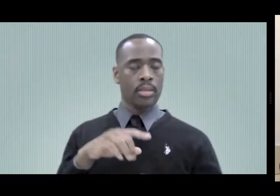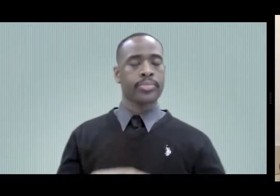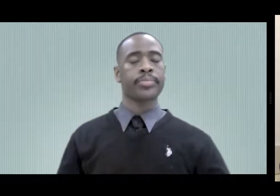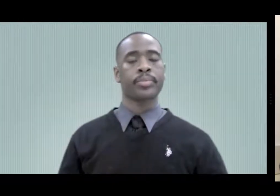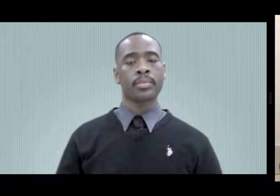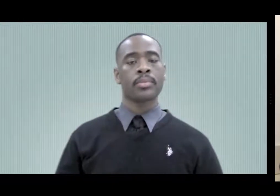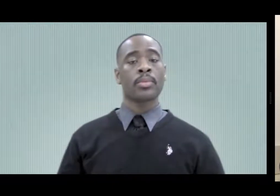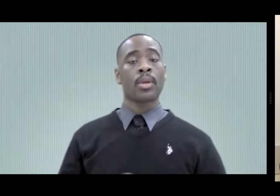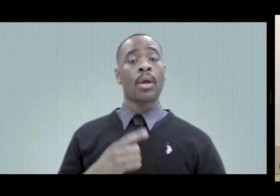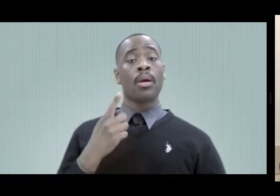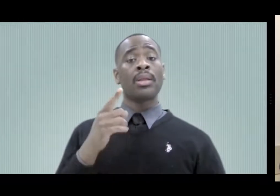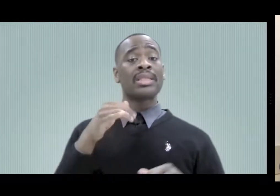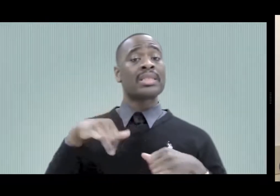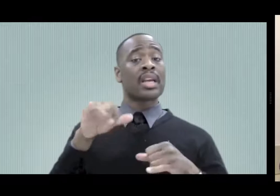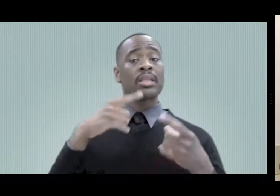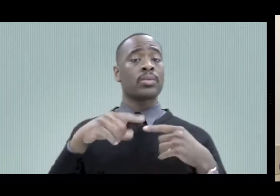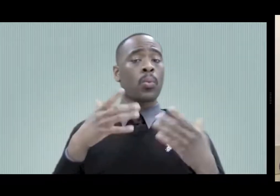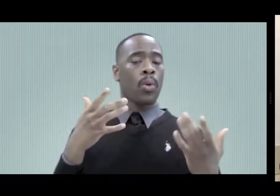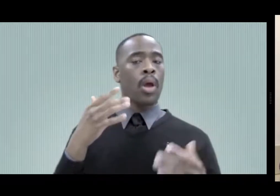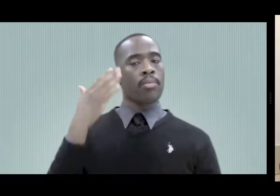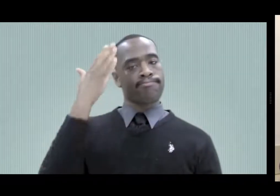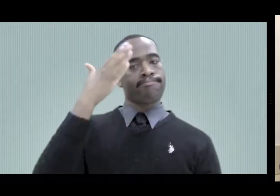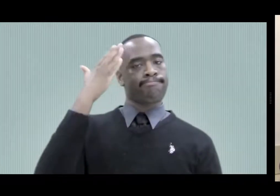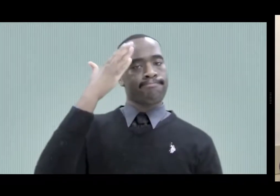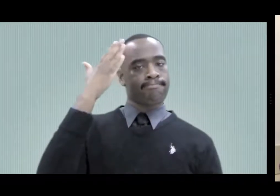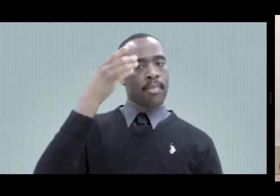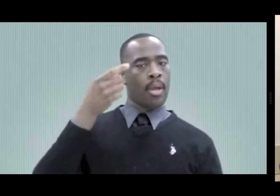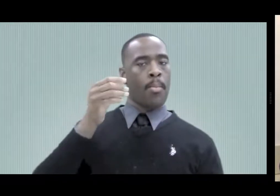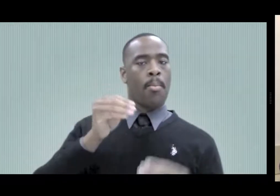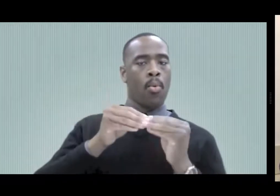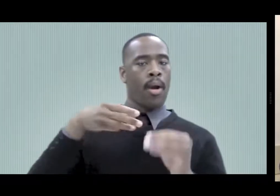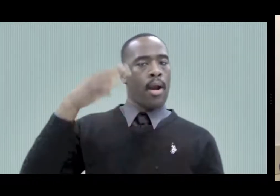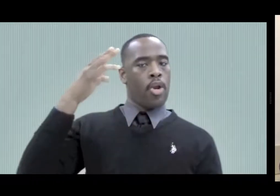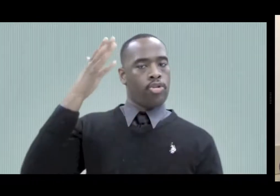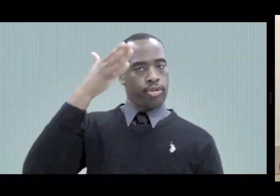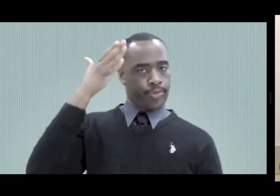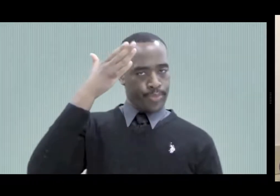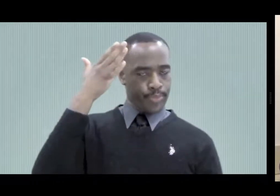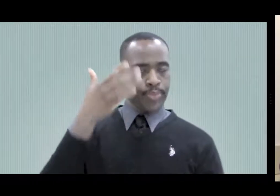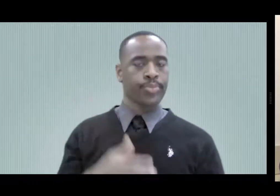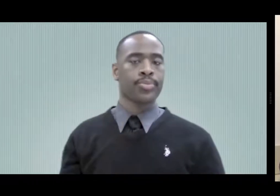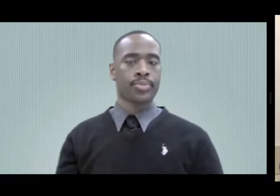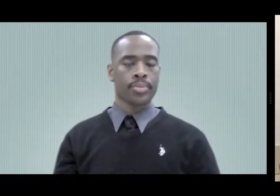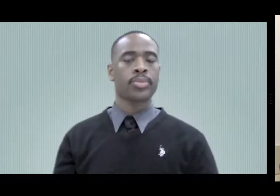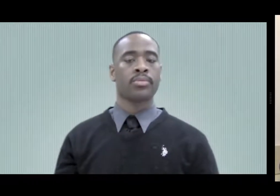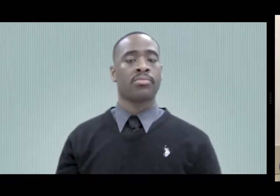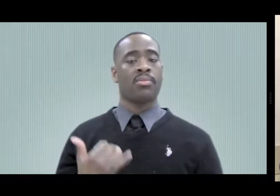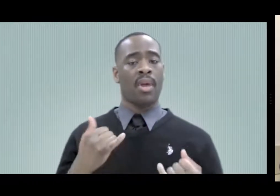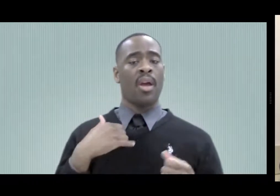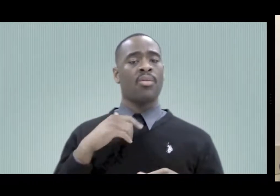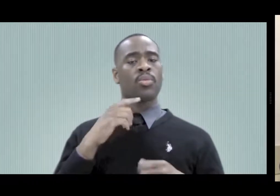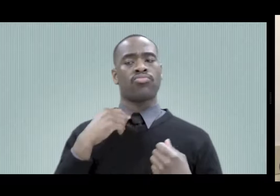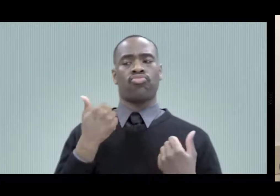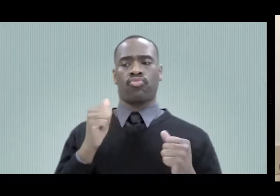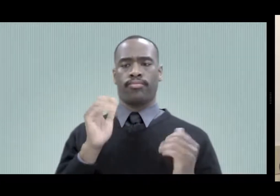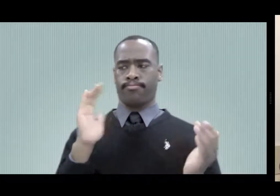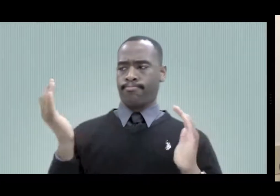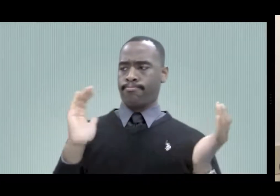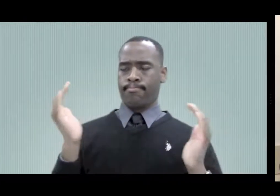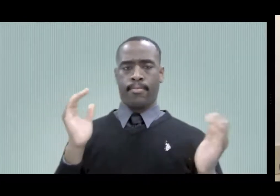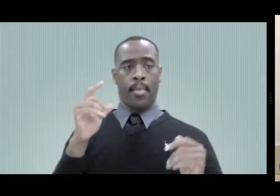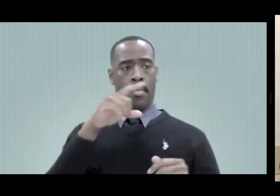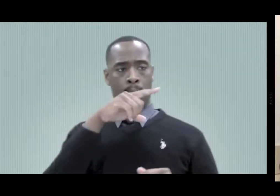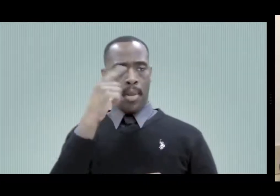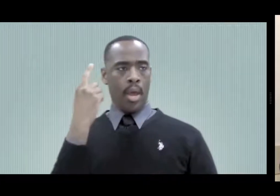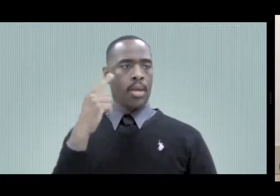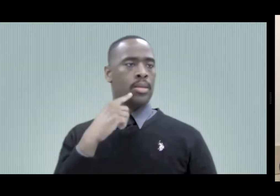general format of the sign or location of the sign is towards the forehead, but some ASL users tend to